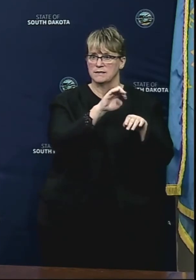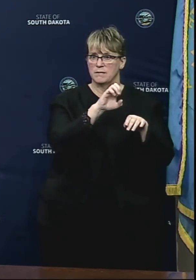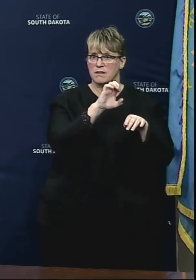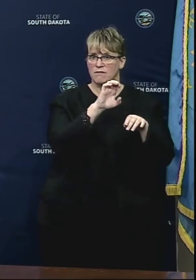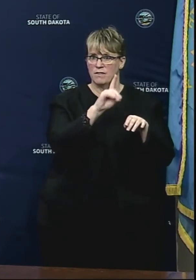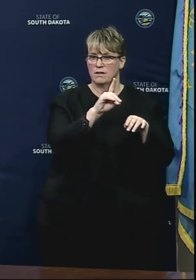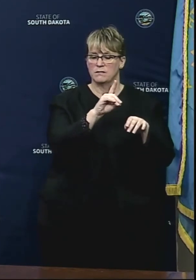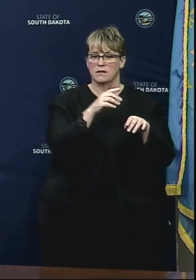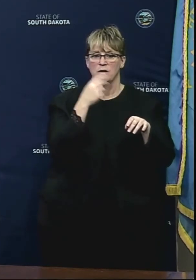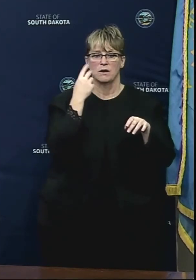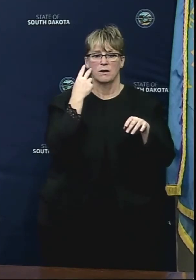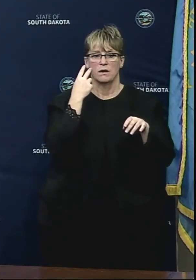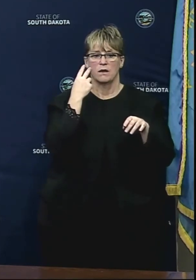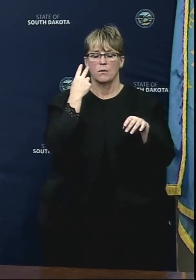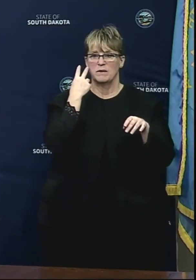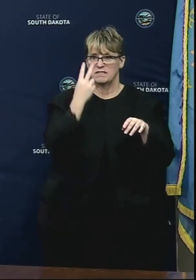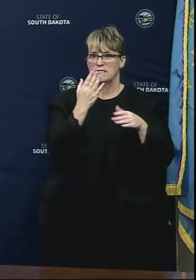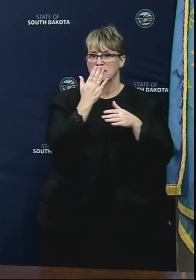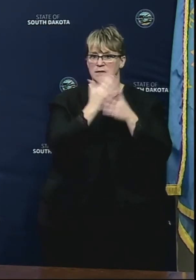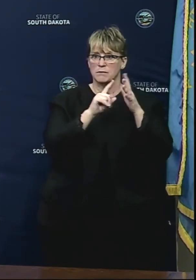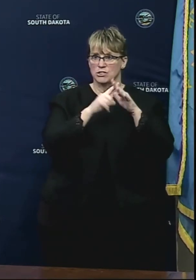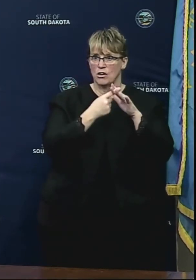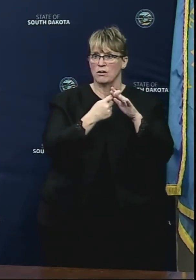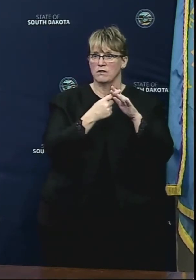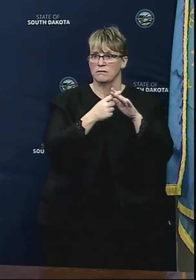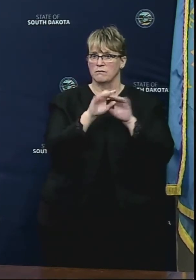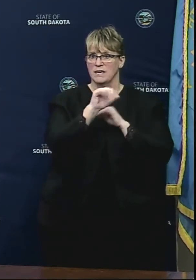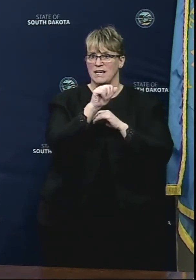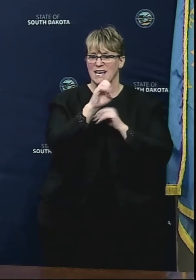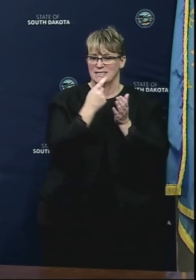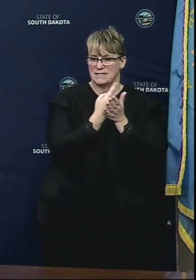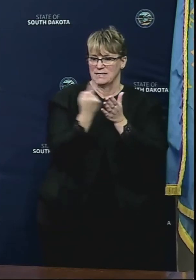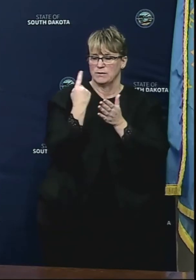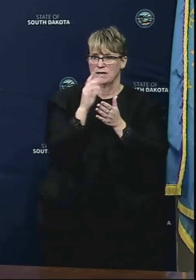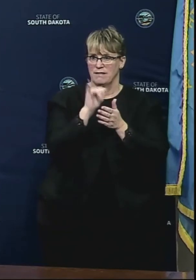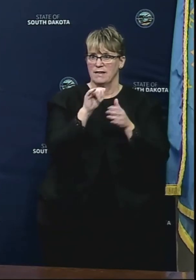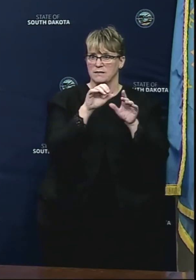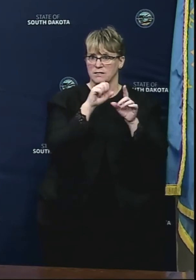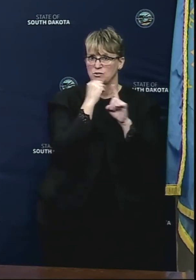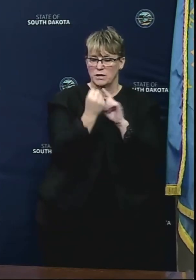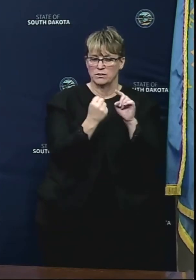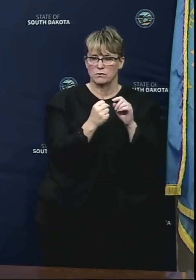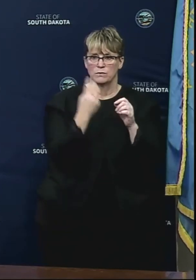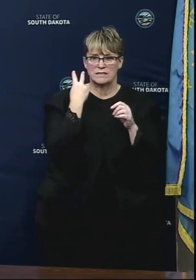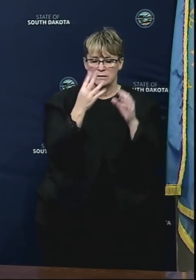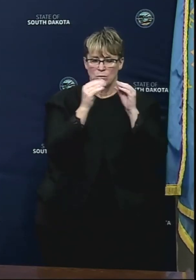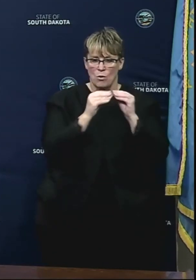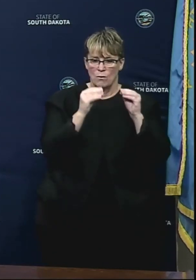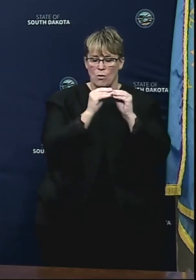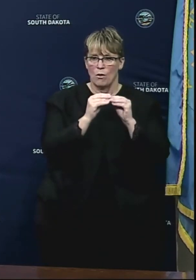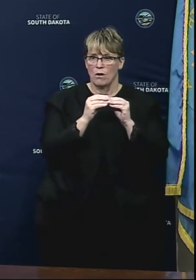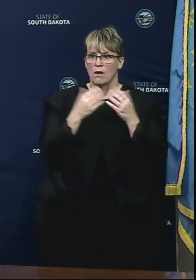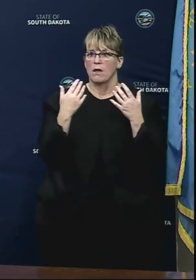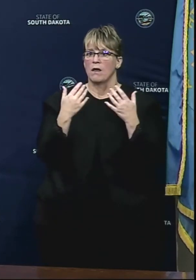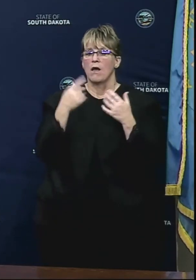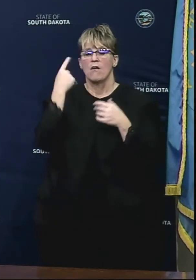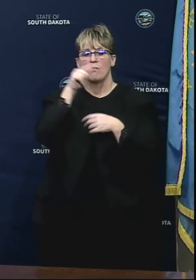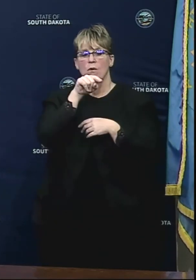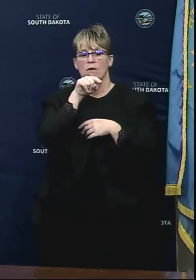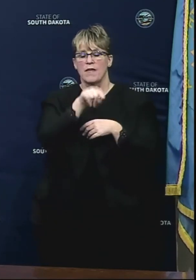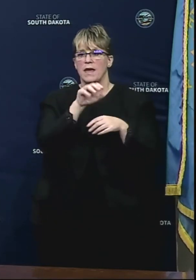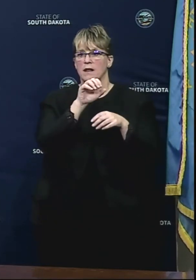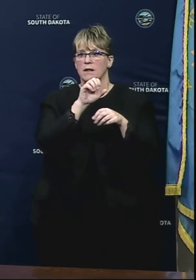seeing, the start of some cases last week in that particular setting, the health provider for